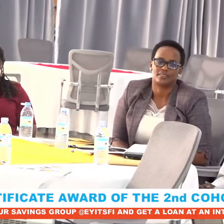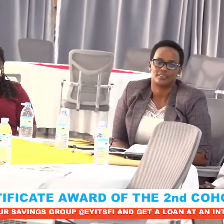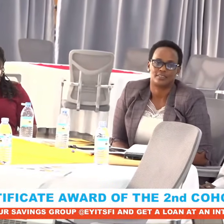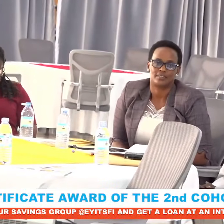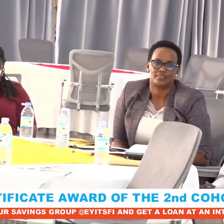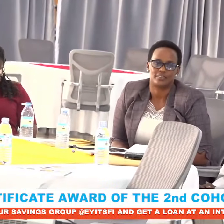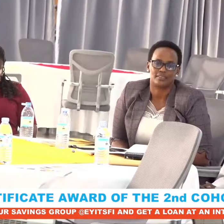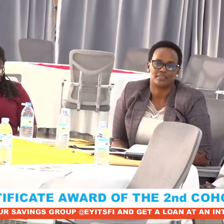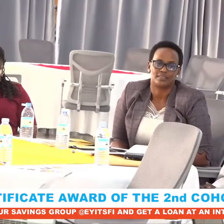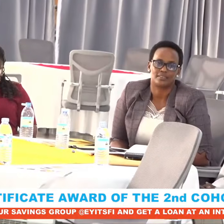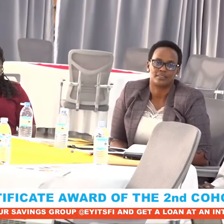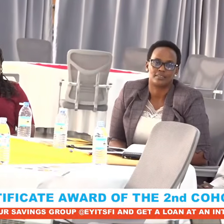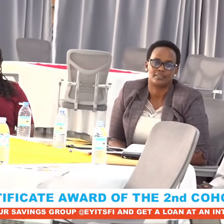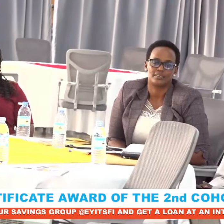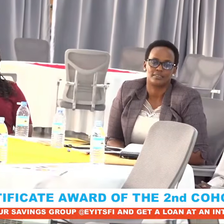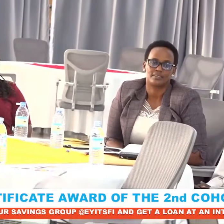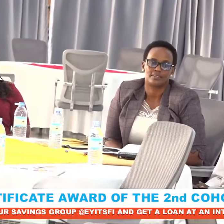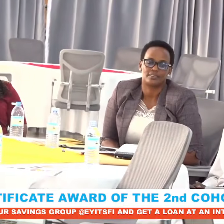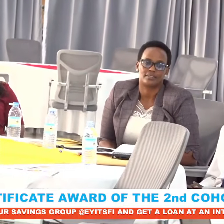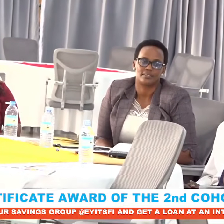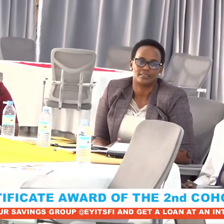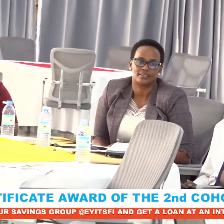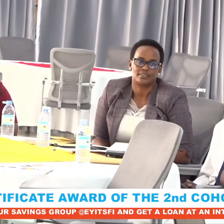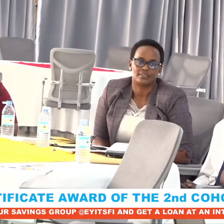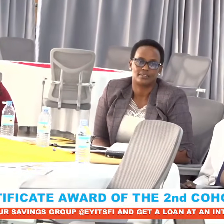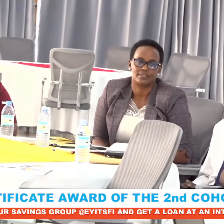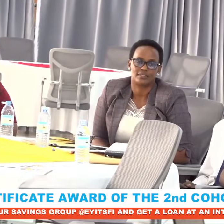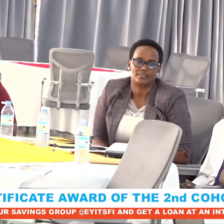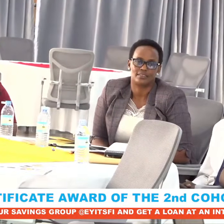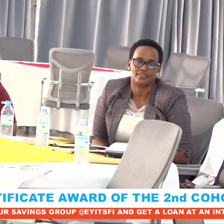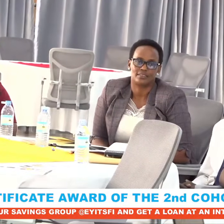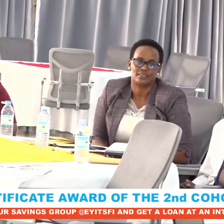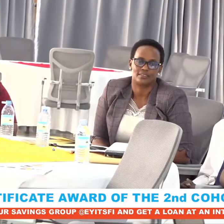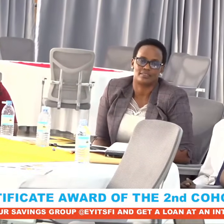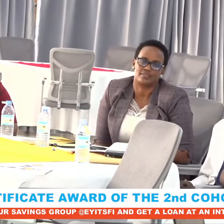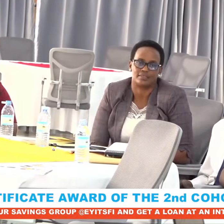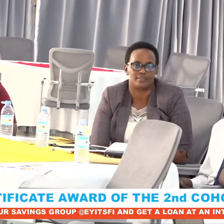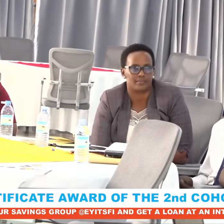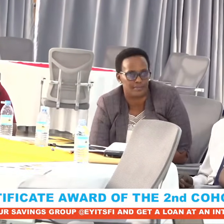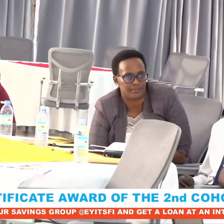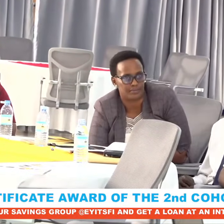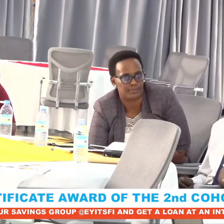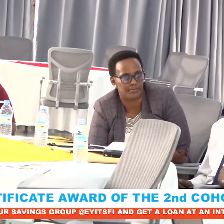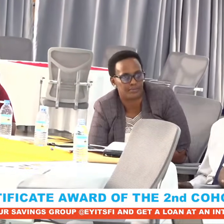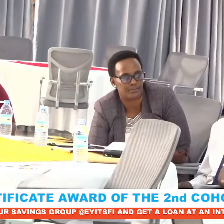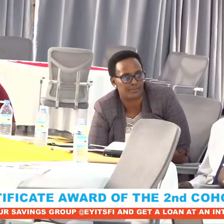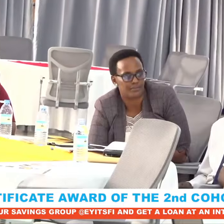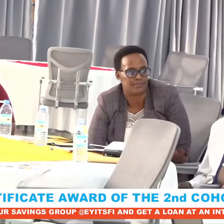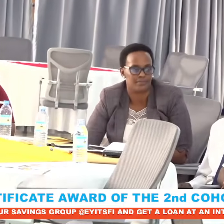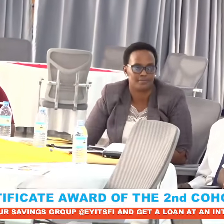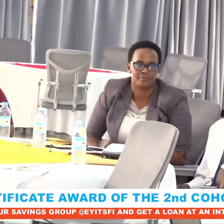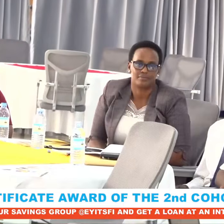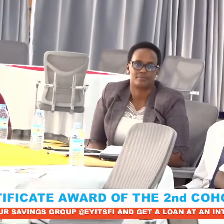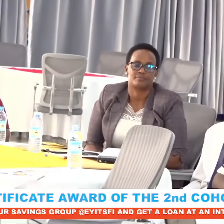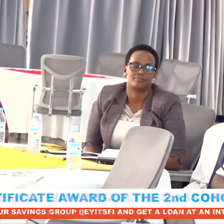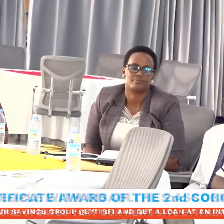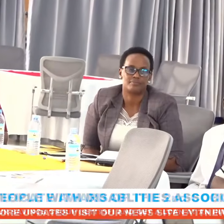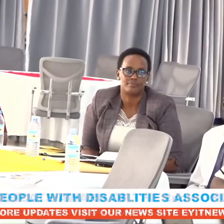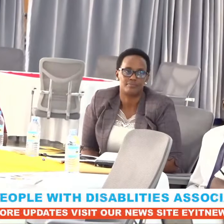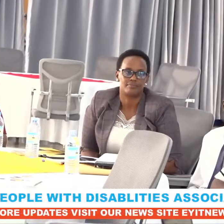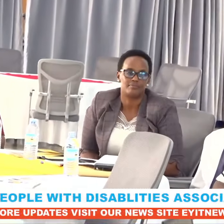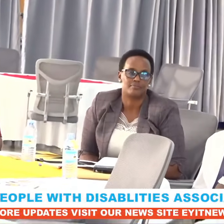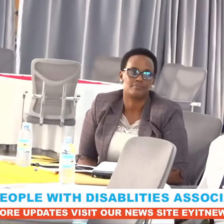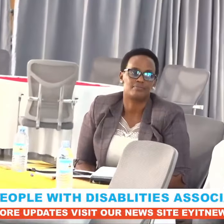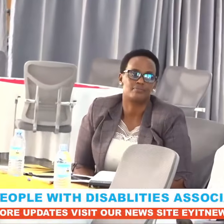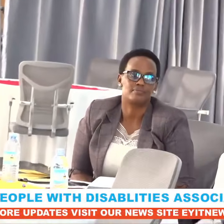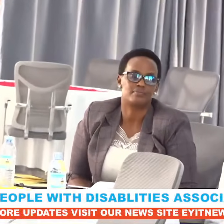She's doing her master's in social work and social administration. She's also a minister